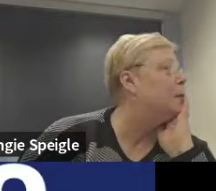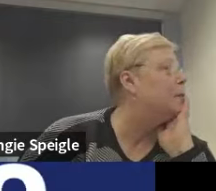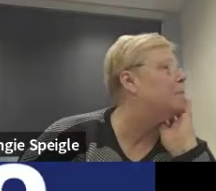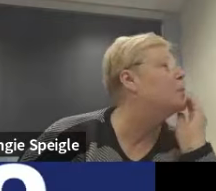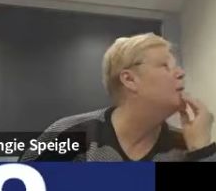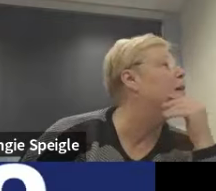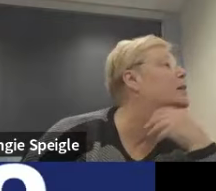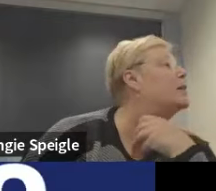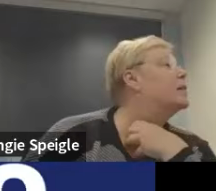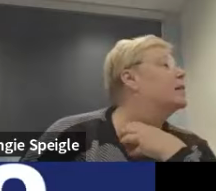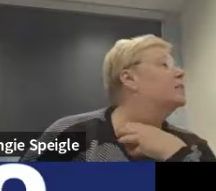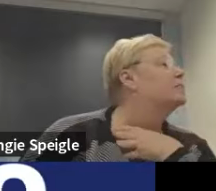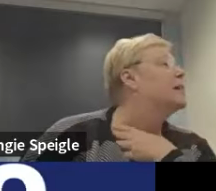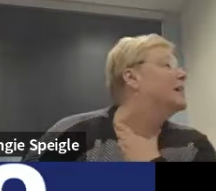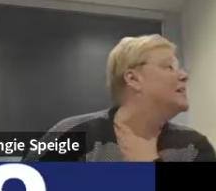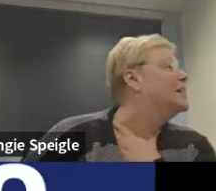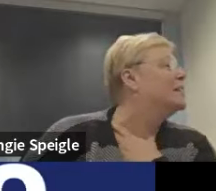think there'd be some